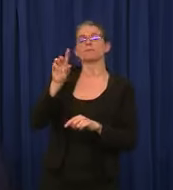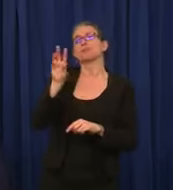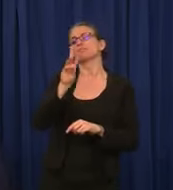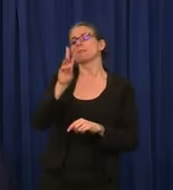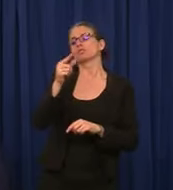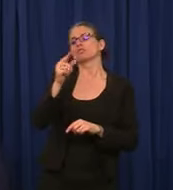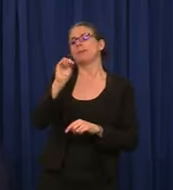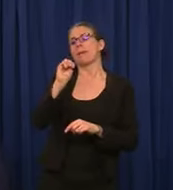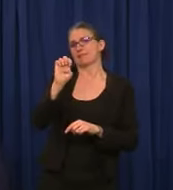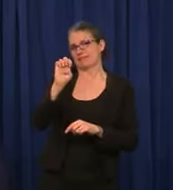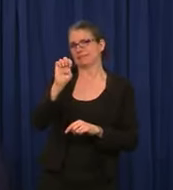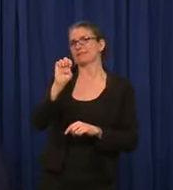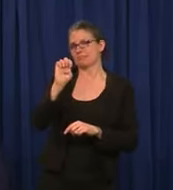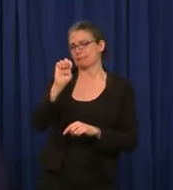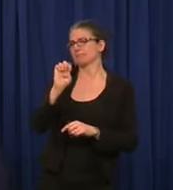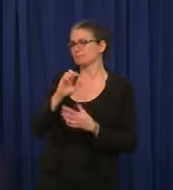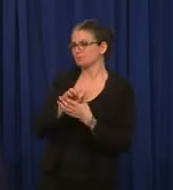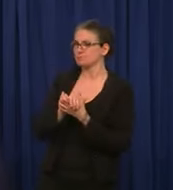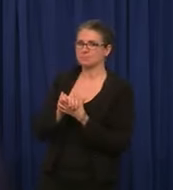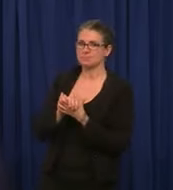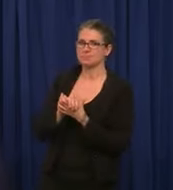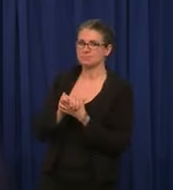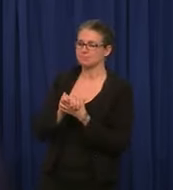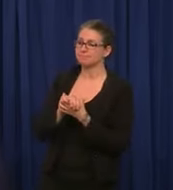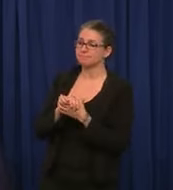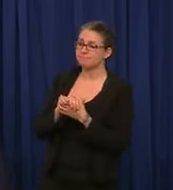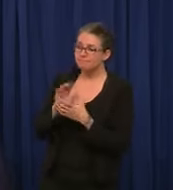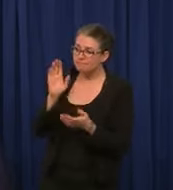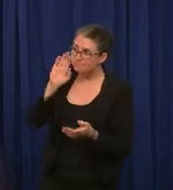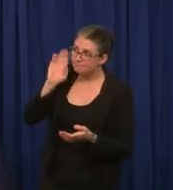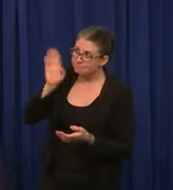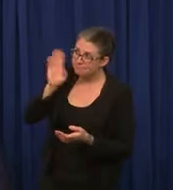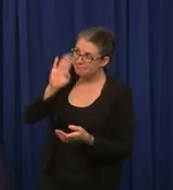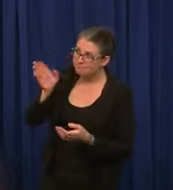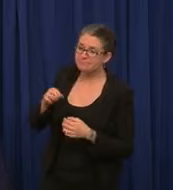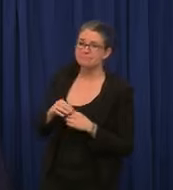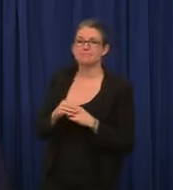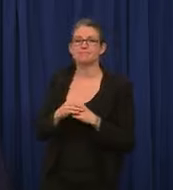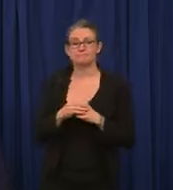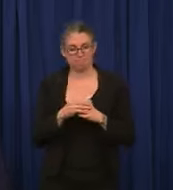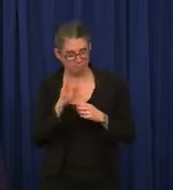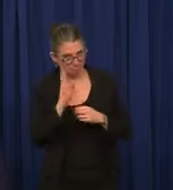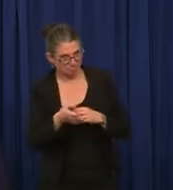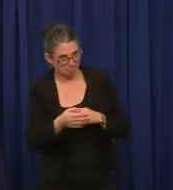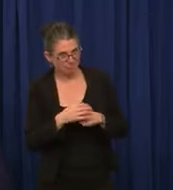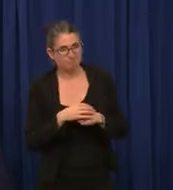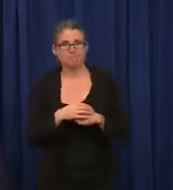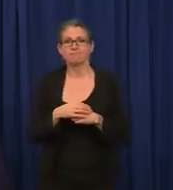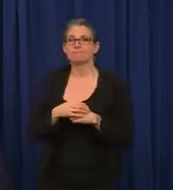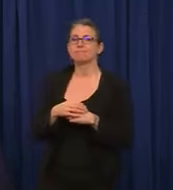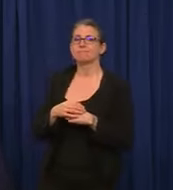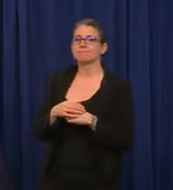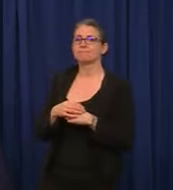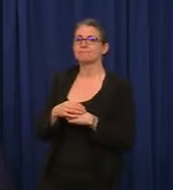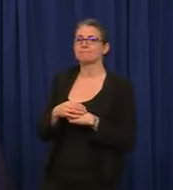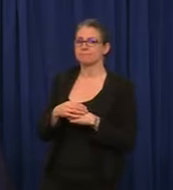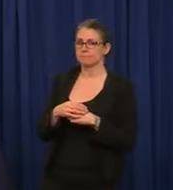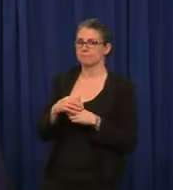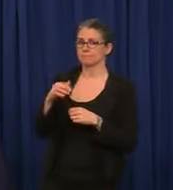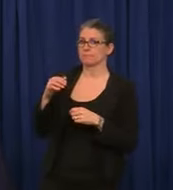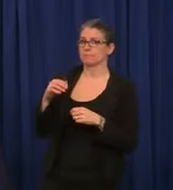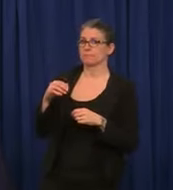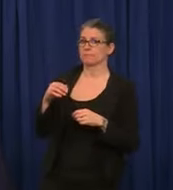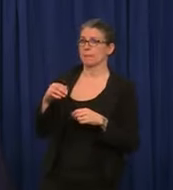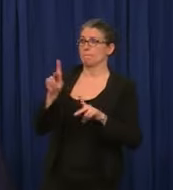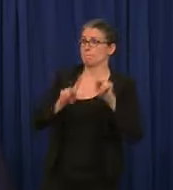Hi, Dr. Shah. A question here. We're hearing from multiple people who say they've been waiting 2 weeks or more for test